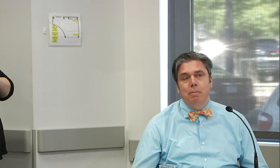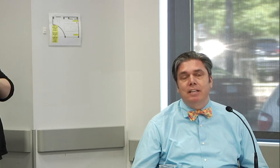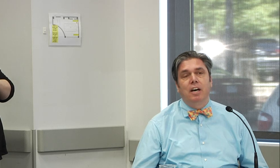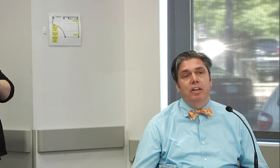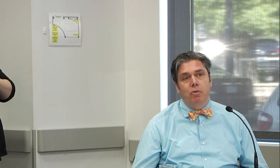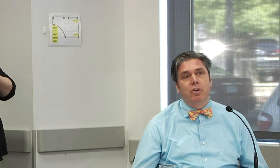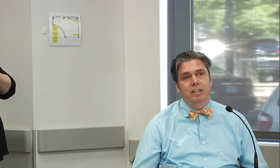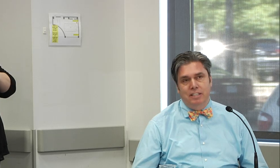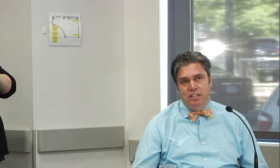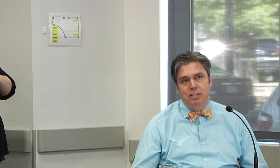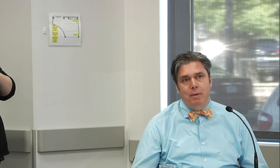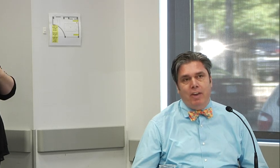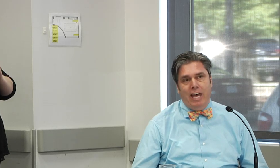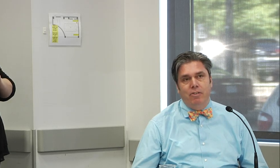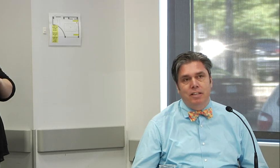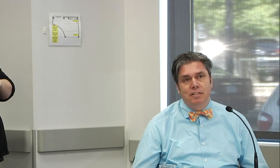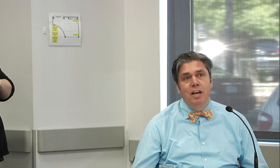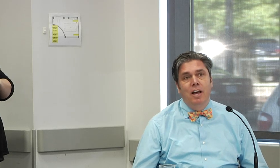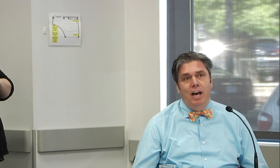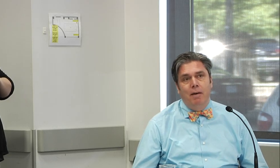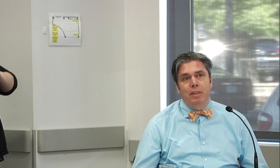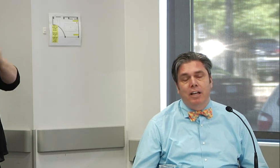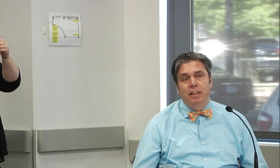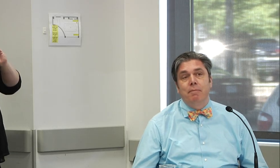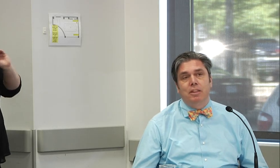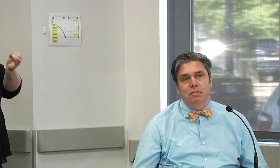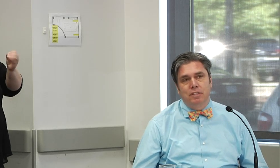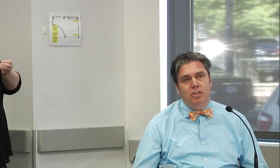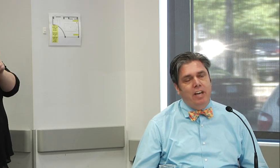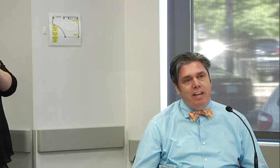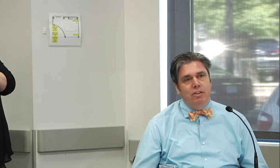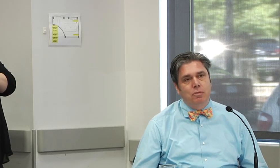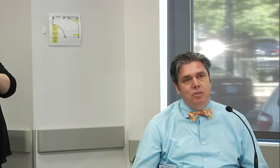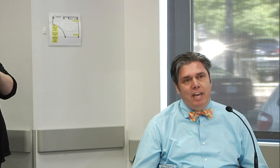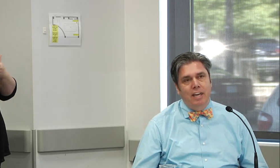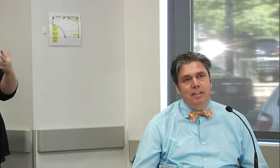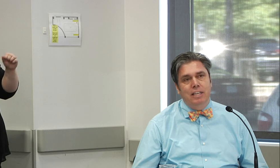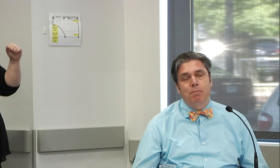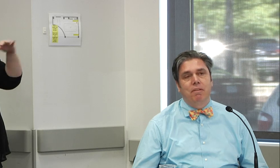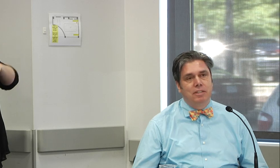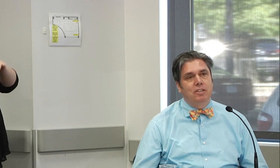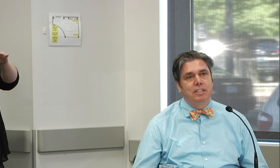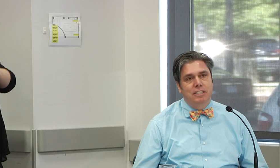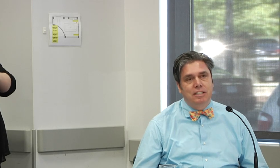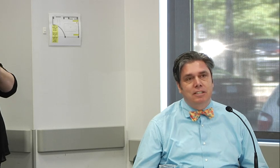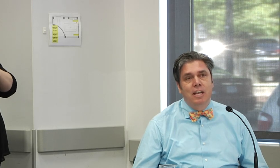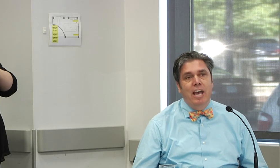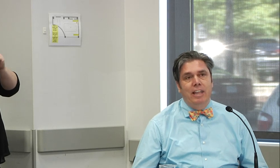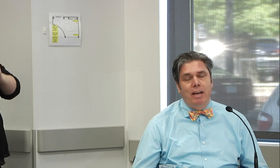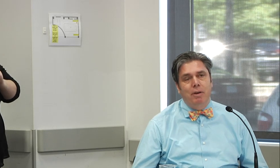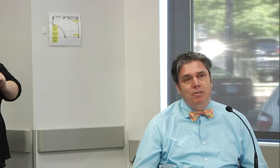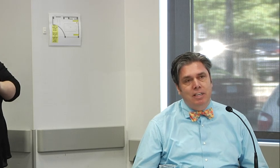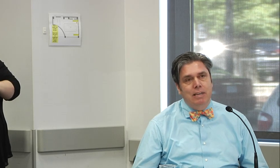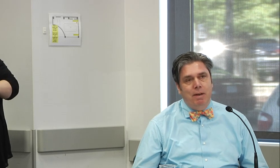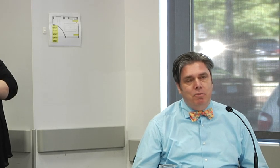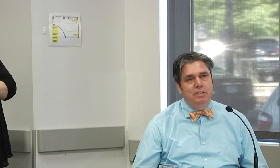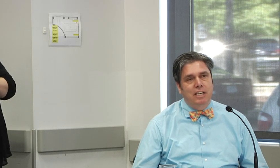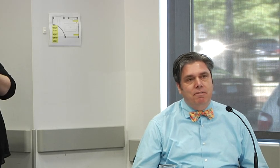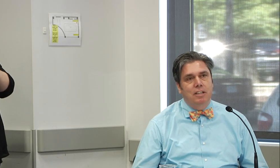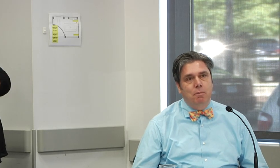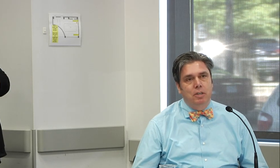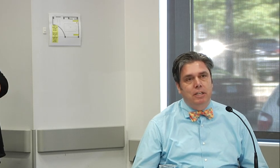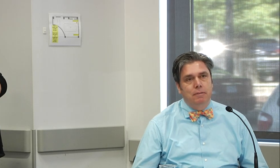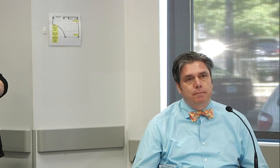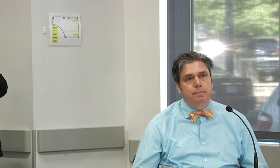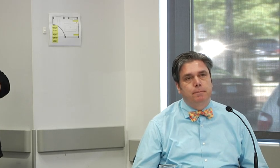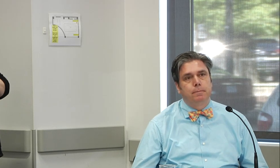make to other organizations about gatherings, that limit those physical gatherings when you can, keep the physical distance, and that way you can keep everyone safe in the